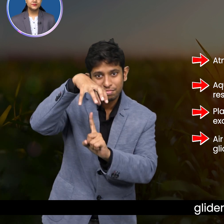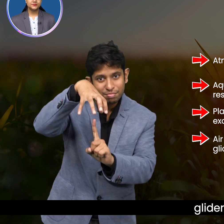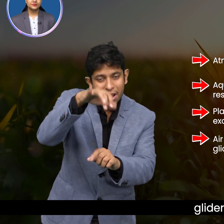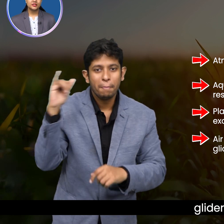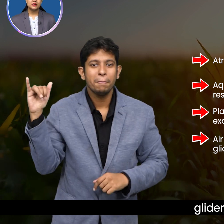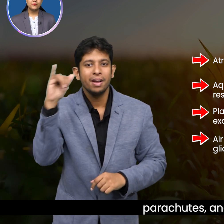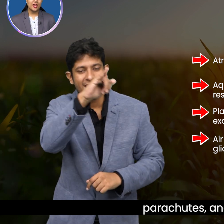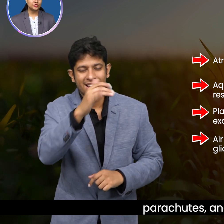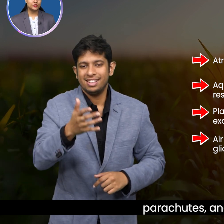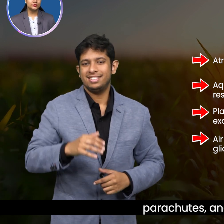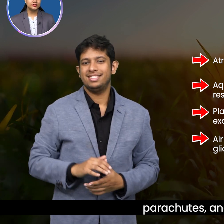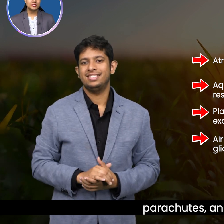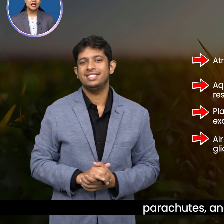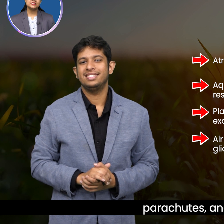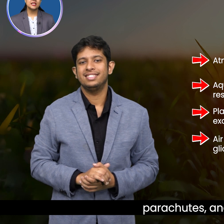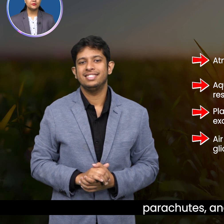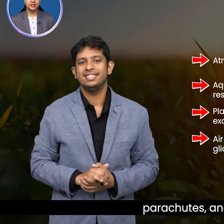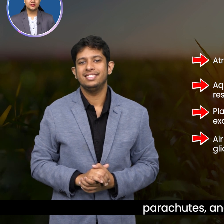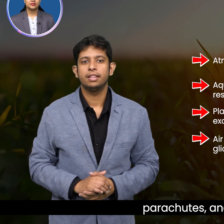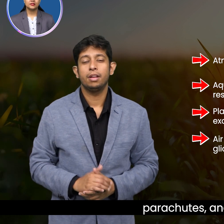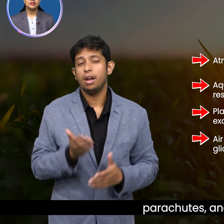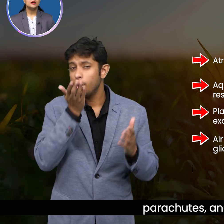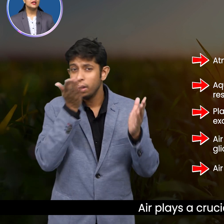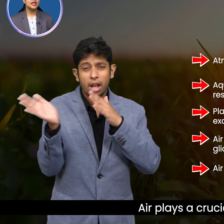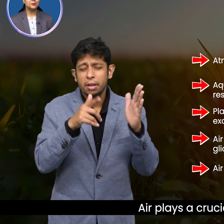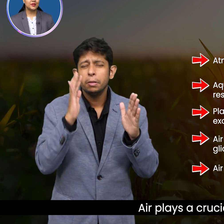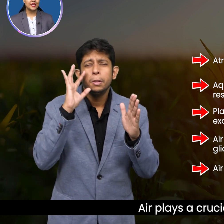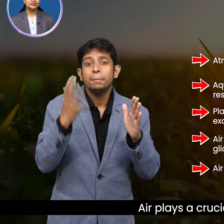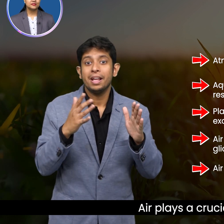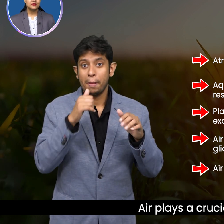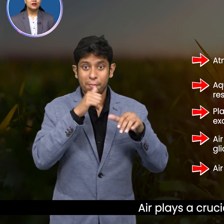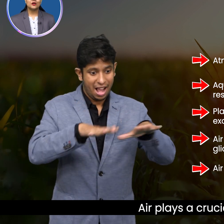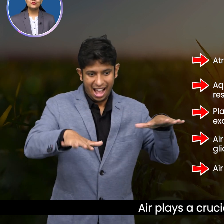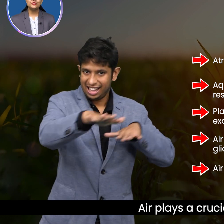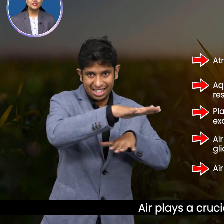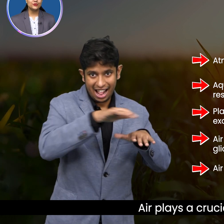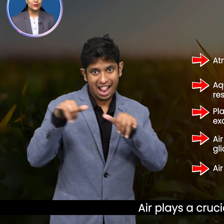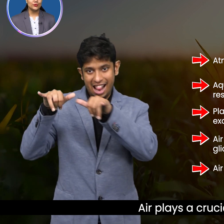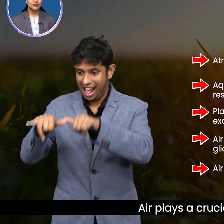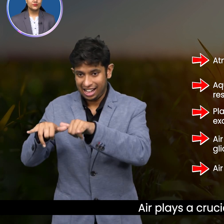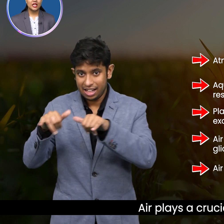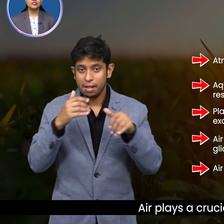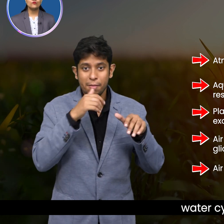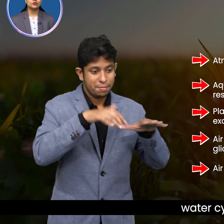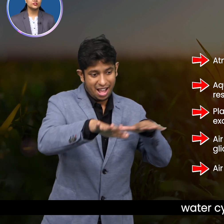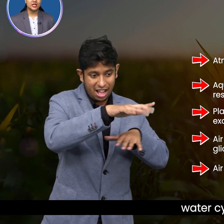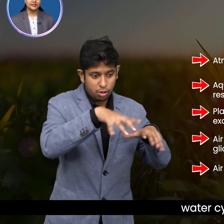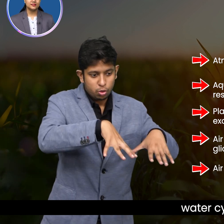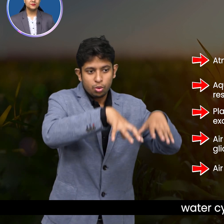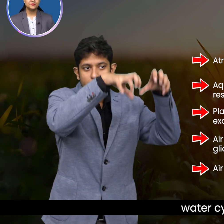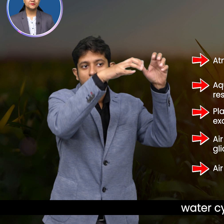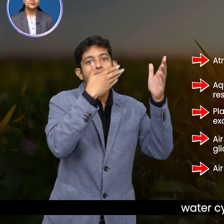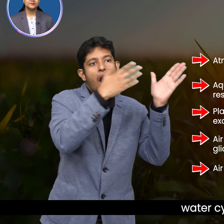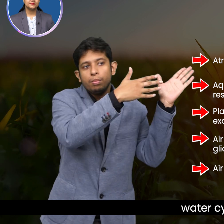gliders, parachutes, and airplanes. Air plays a crucial role in the water